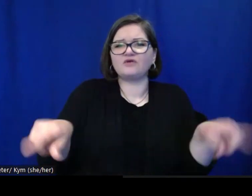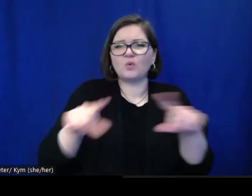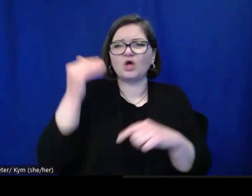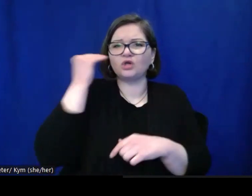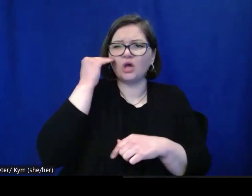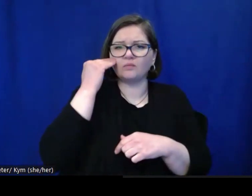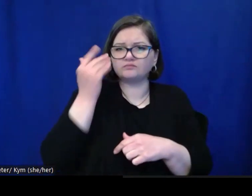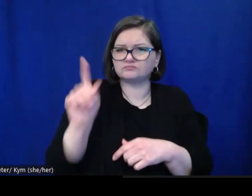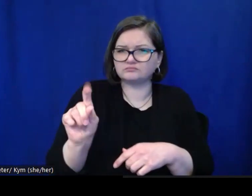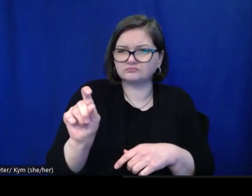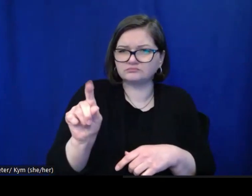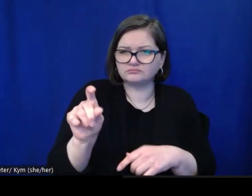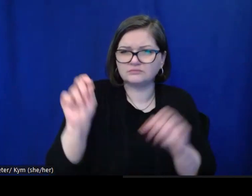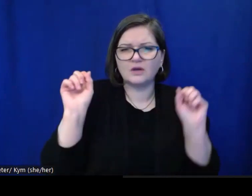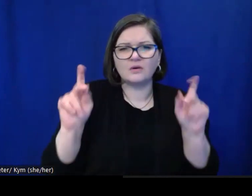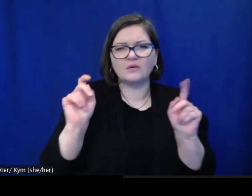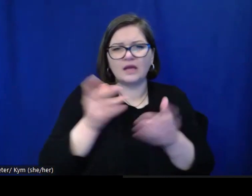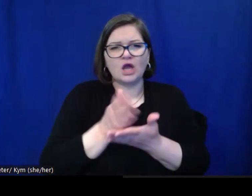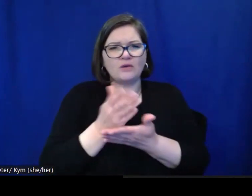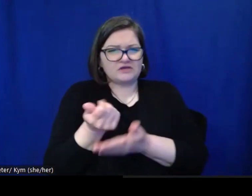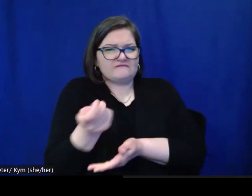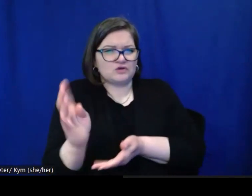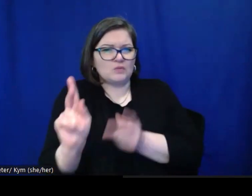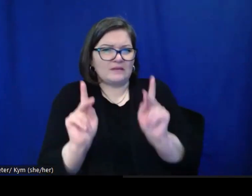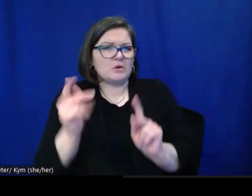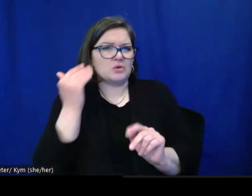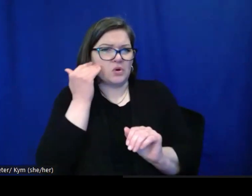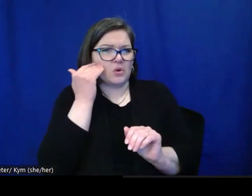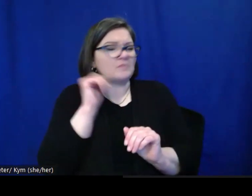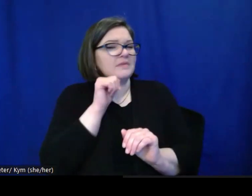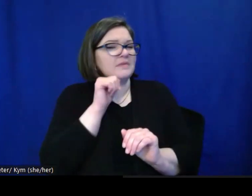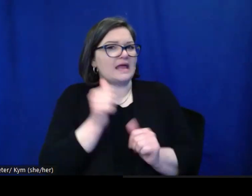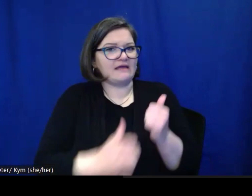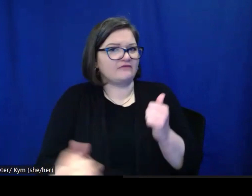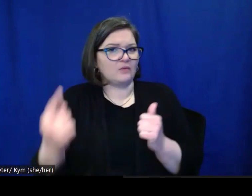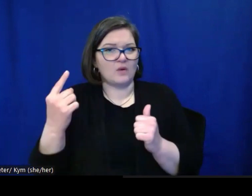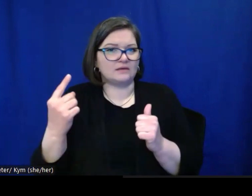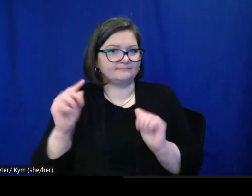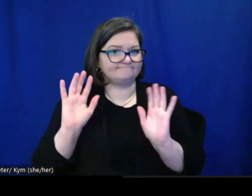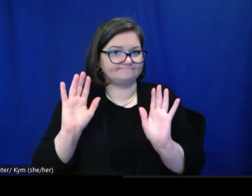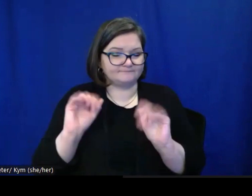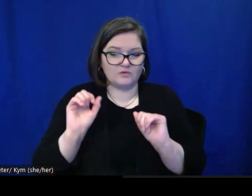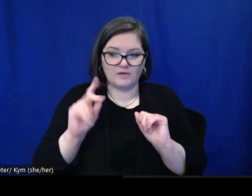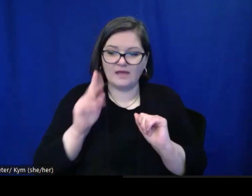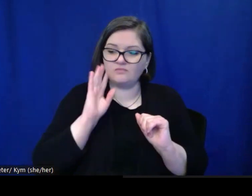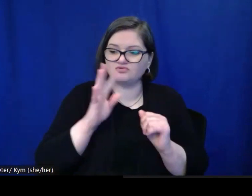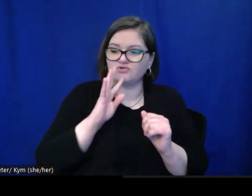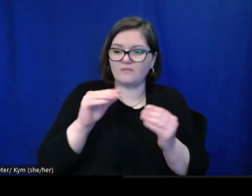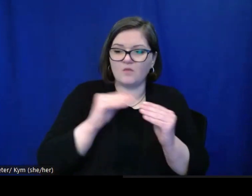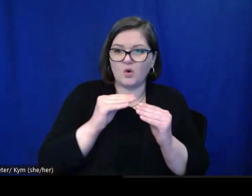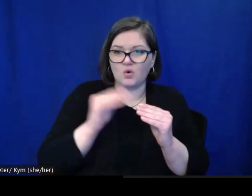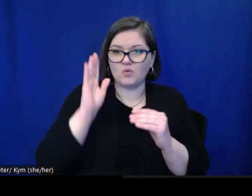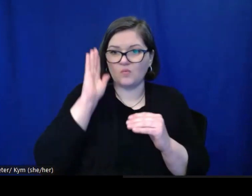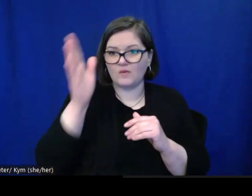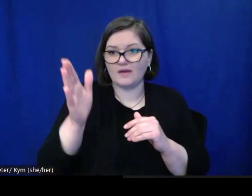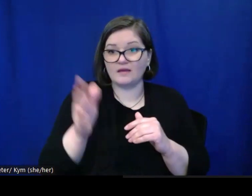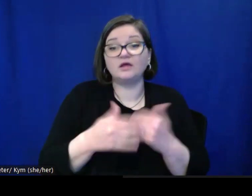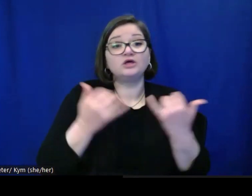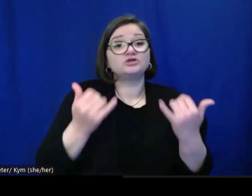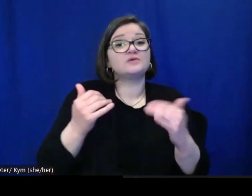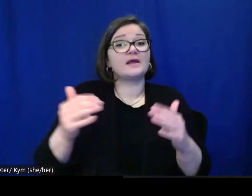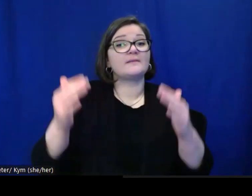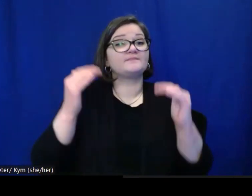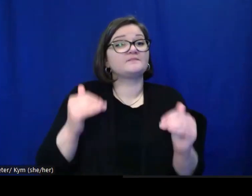Okay, all right. So a few, not everyone. Okay, so we're gonna talk about that too. So what's the difference